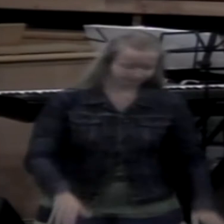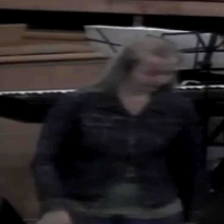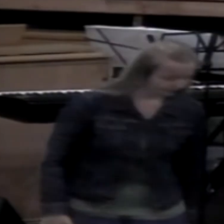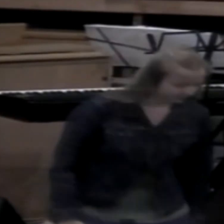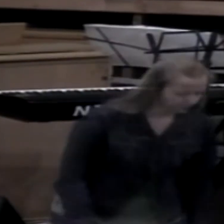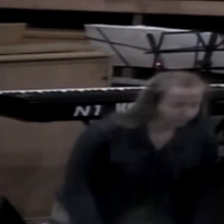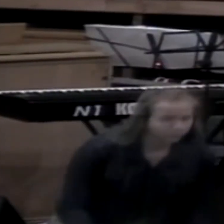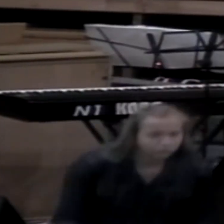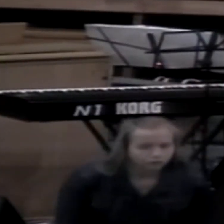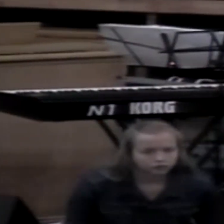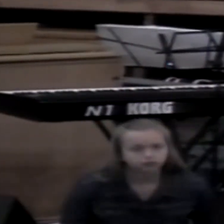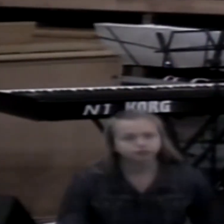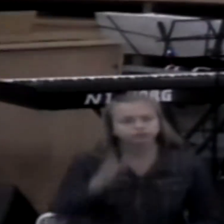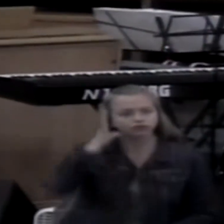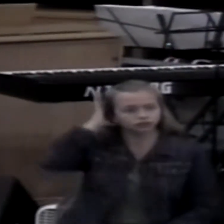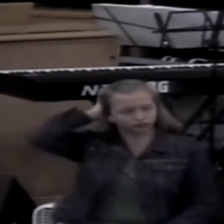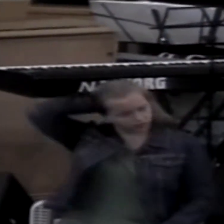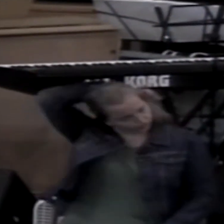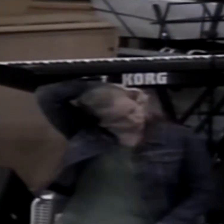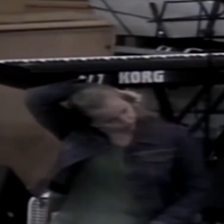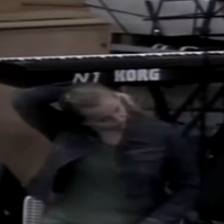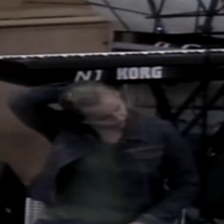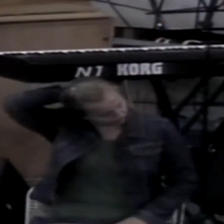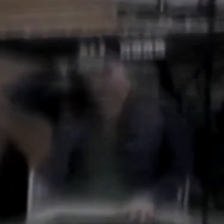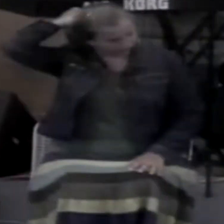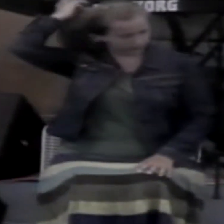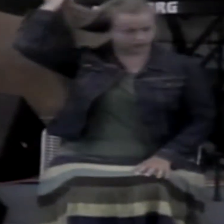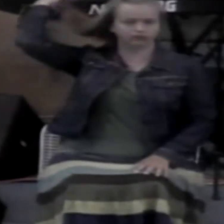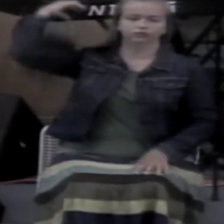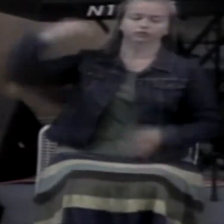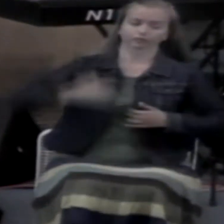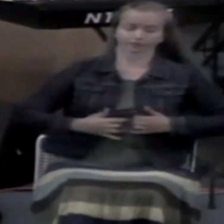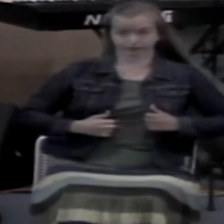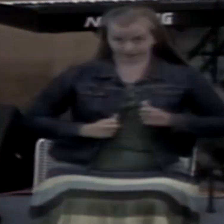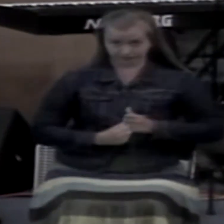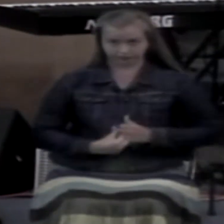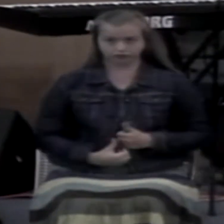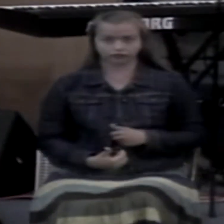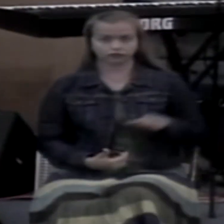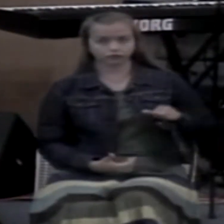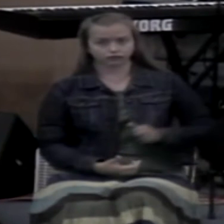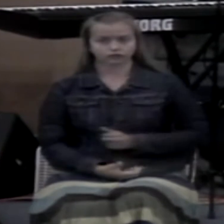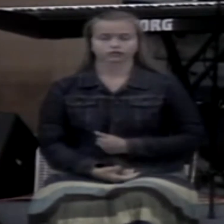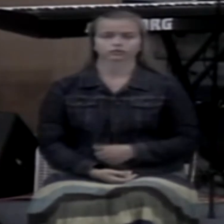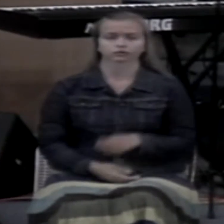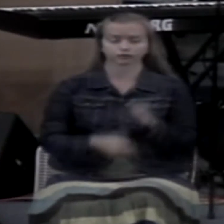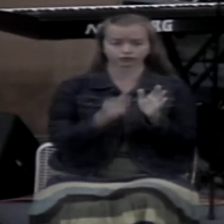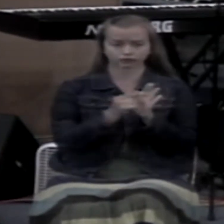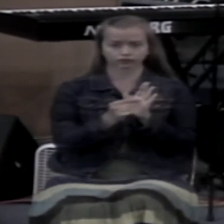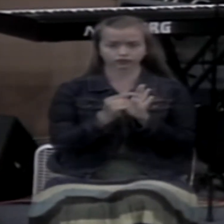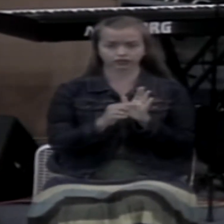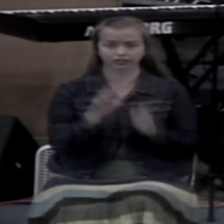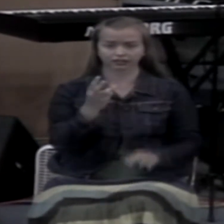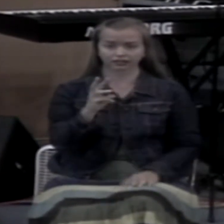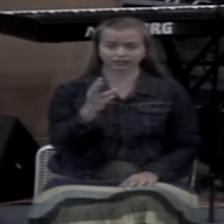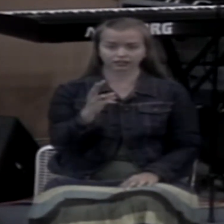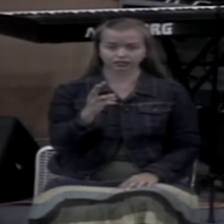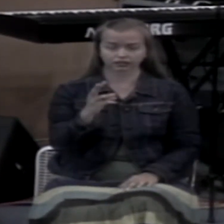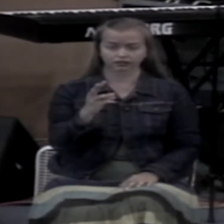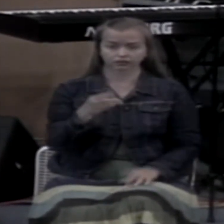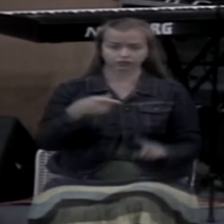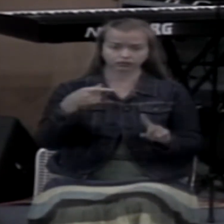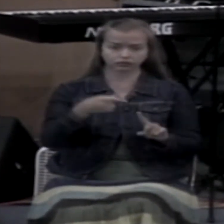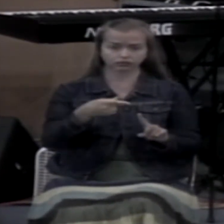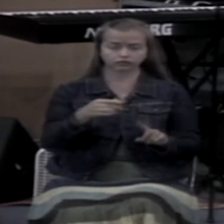So verse 16 talks to us about our attitude. Now, it does not